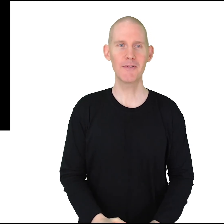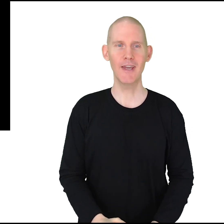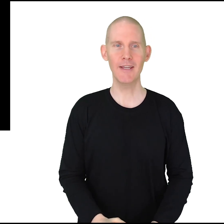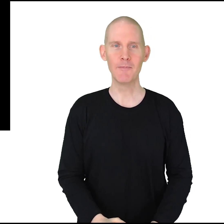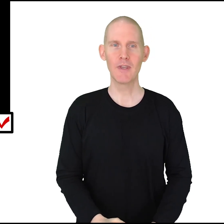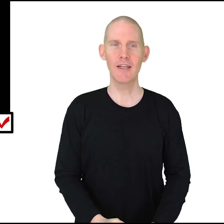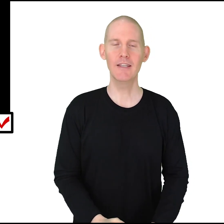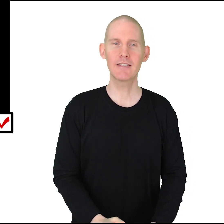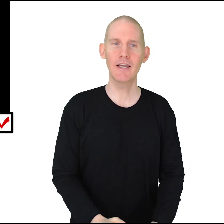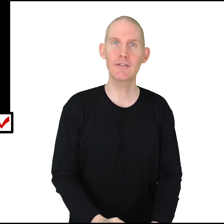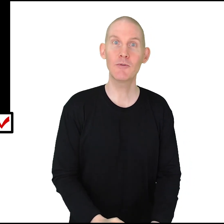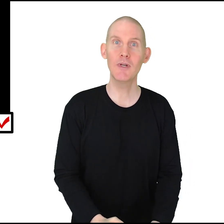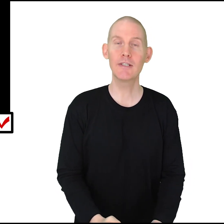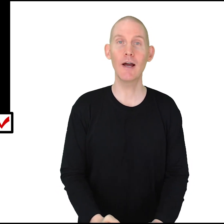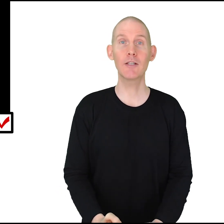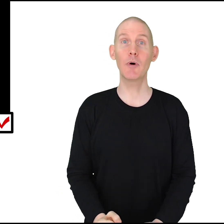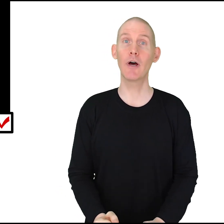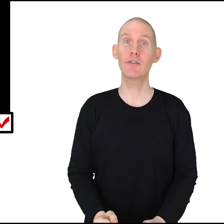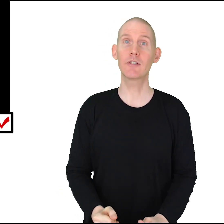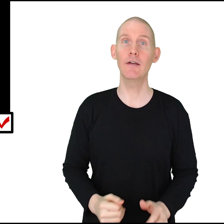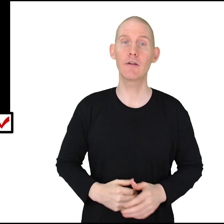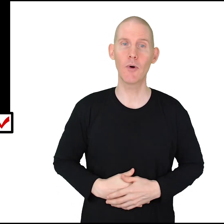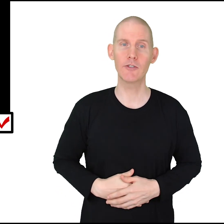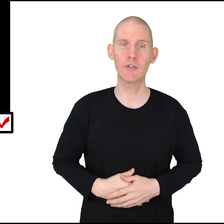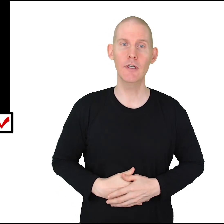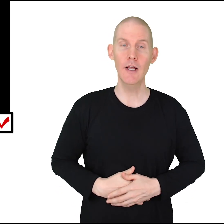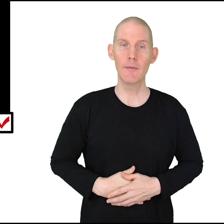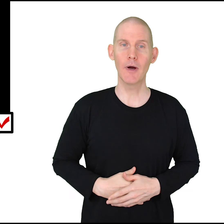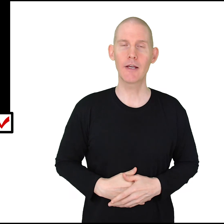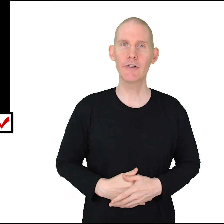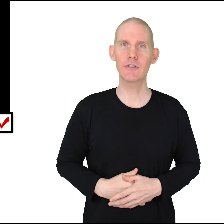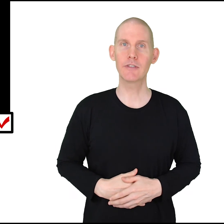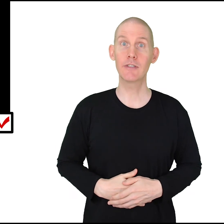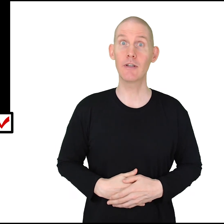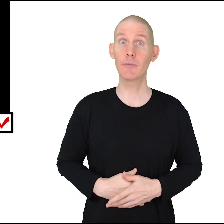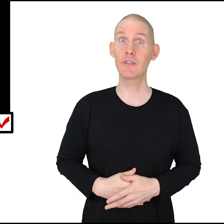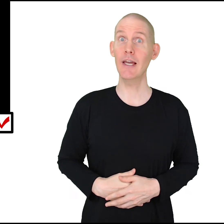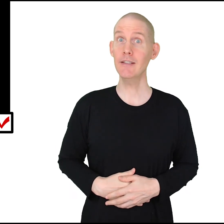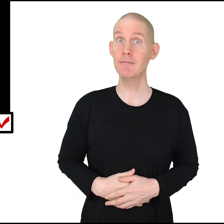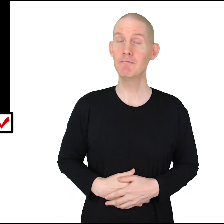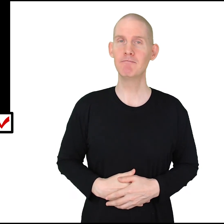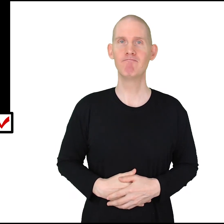Okay, in this lesson, we talked about how to sign the question, my cousin's still upset?